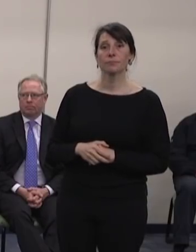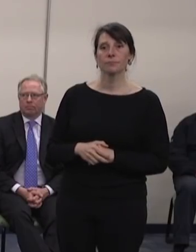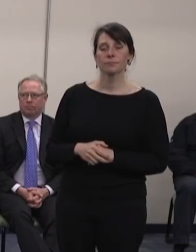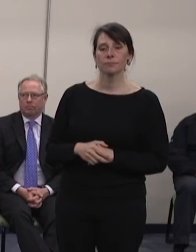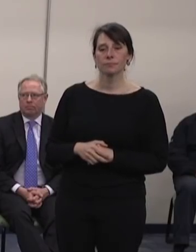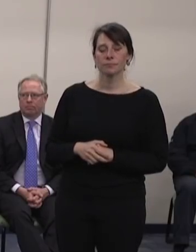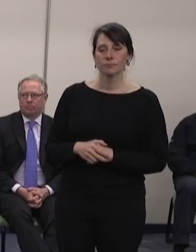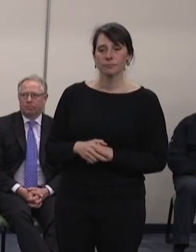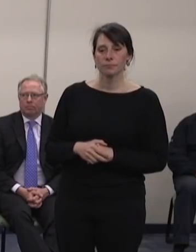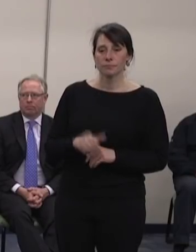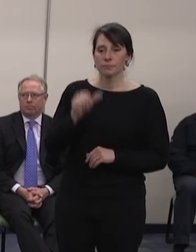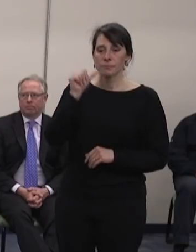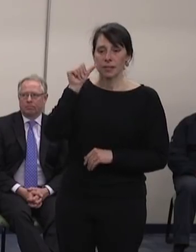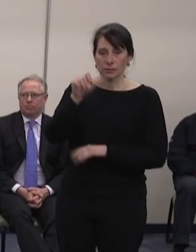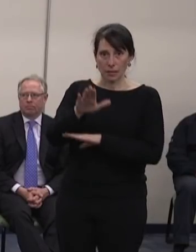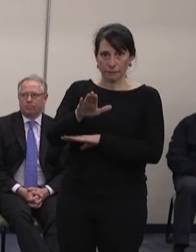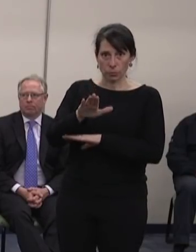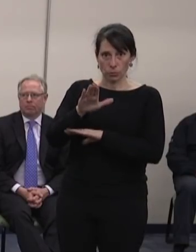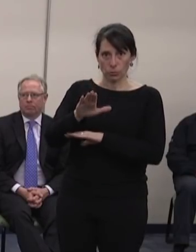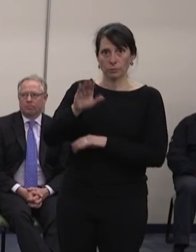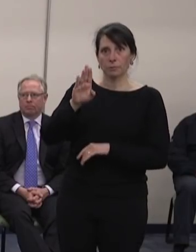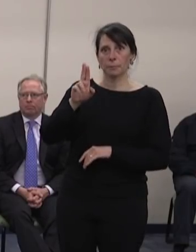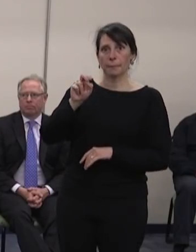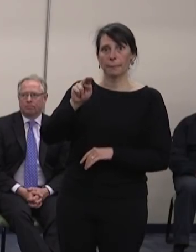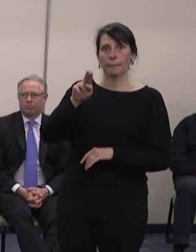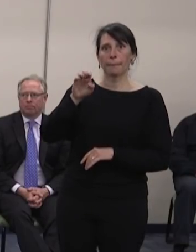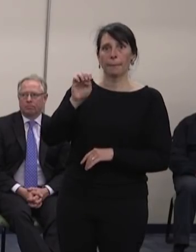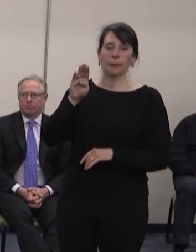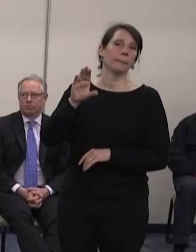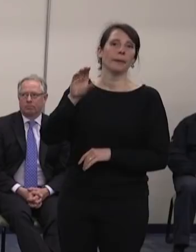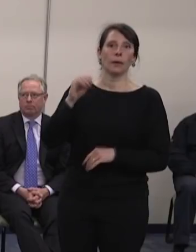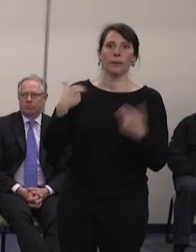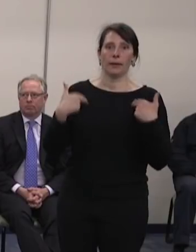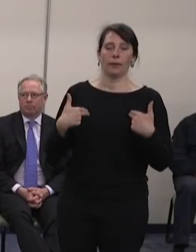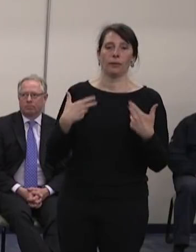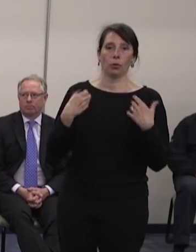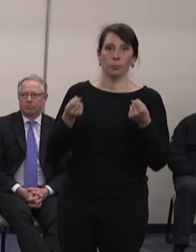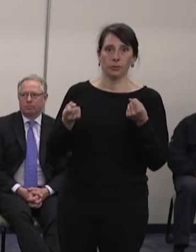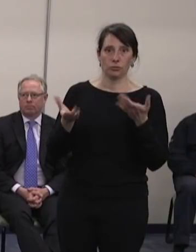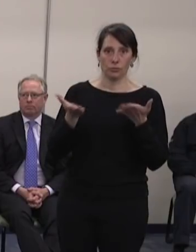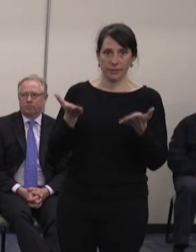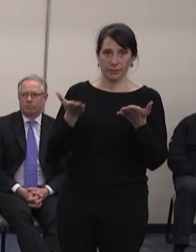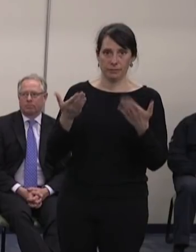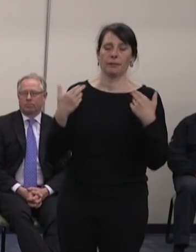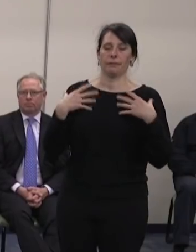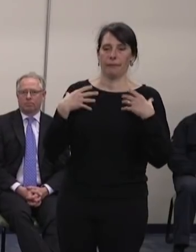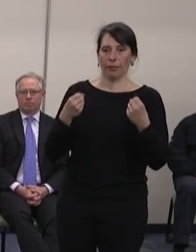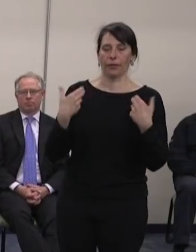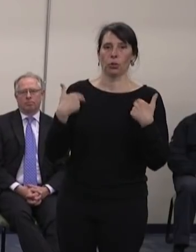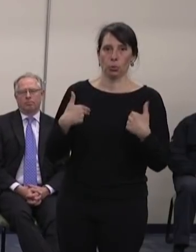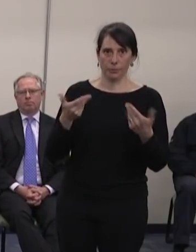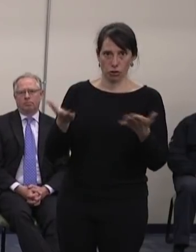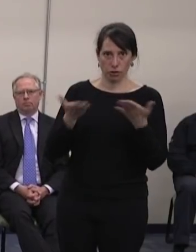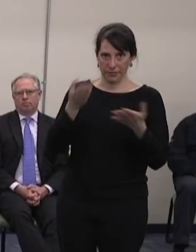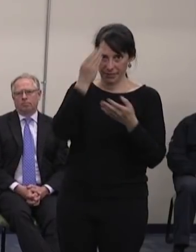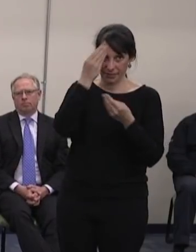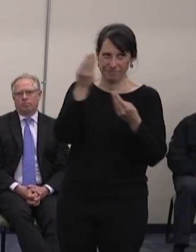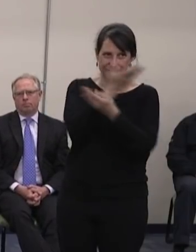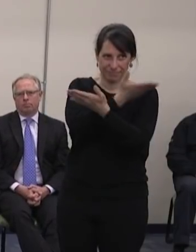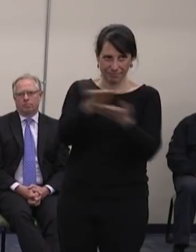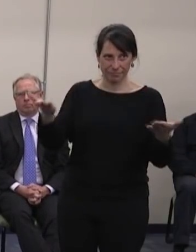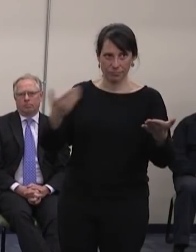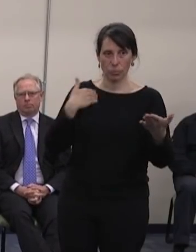Yesterday afternoon, Buncombe County Health and Human Services issued a press release informing the public that a total of 3 Buncombe